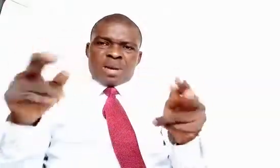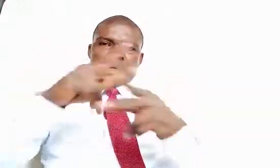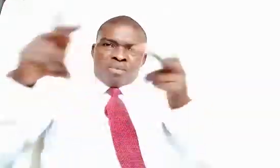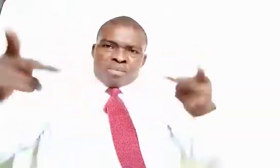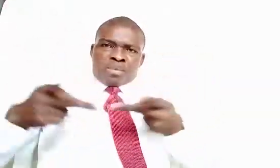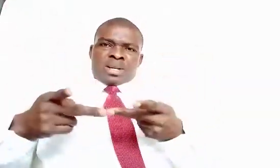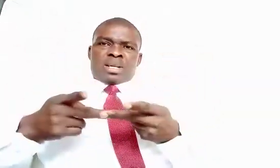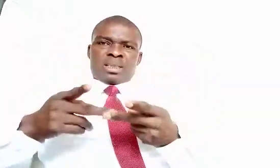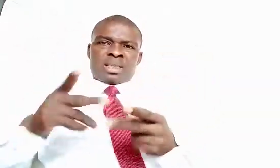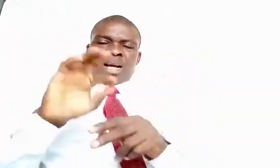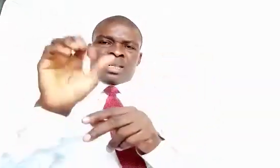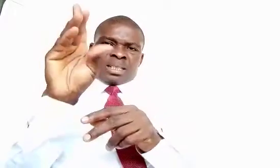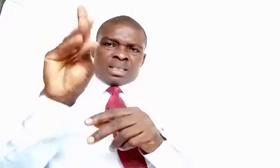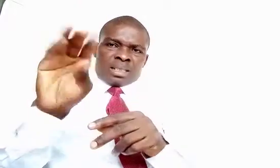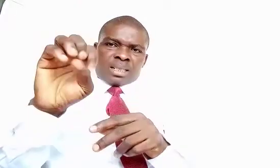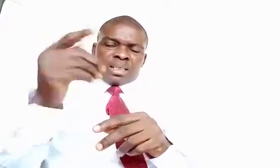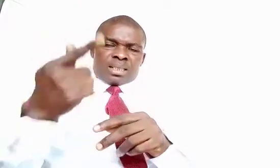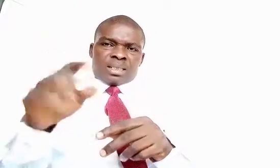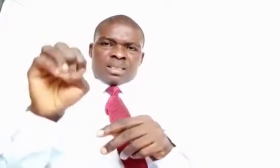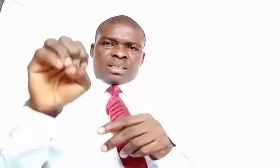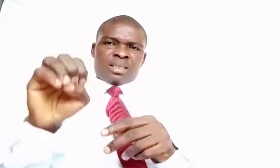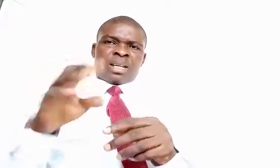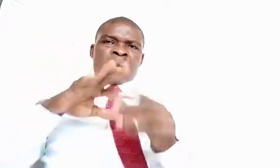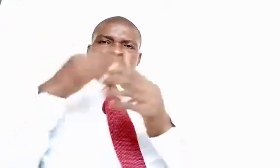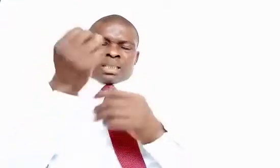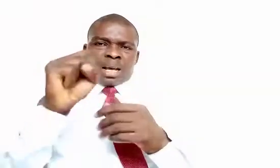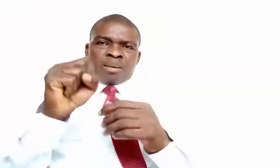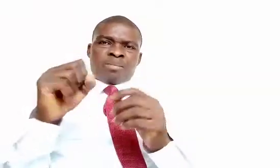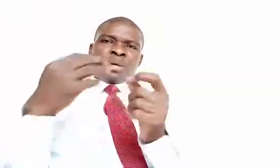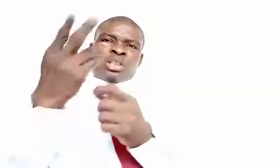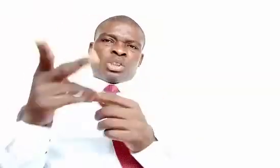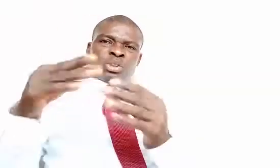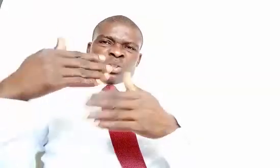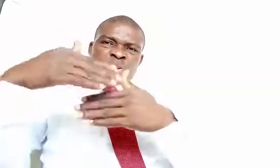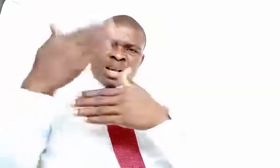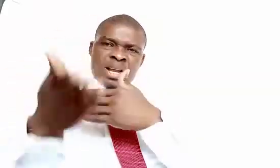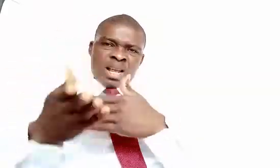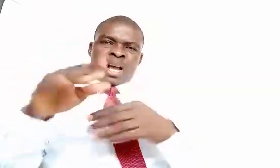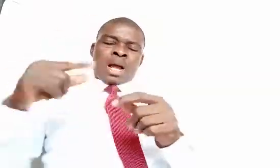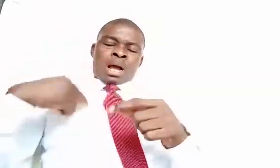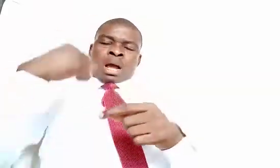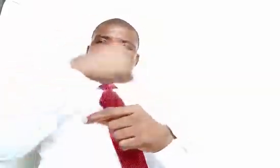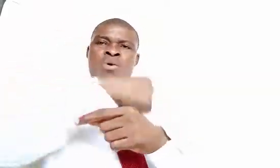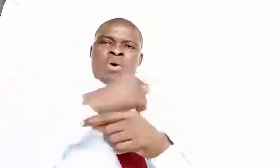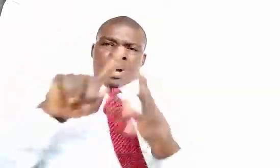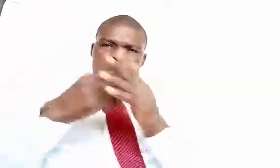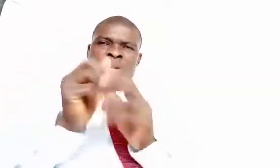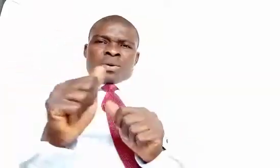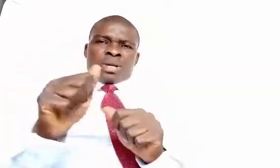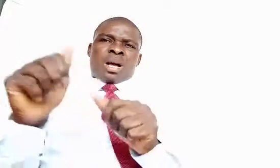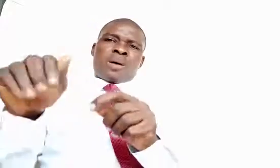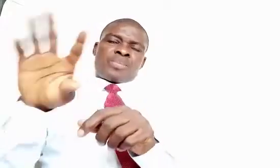degree. As I mentioned early on, our focus in this episode shall be on adverbs of